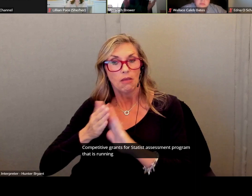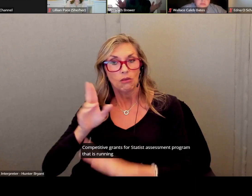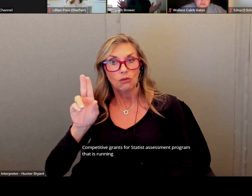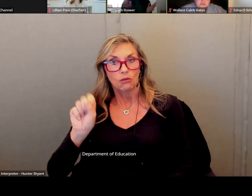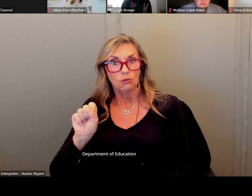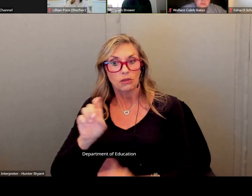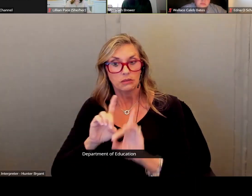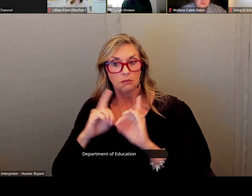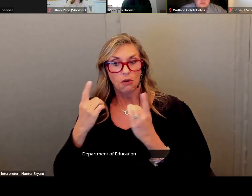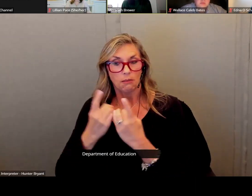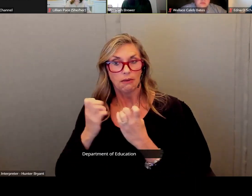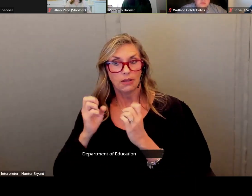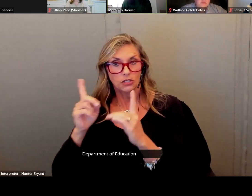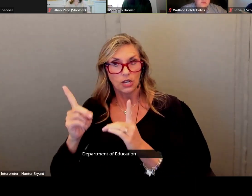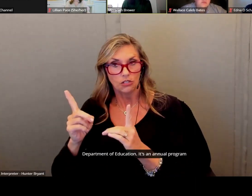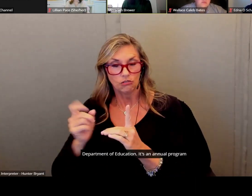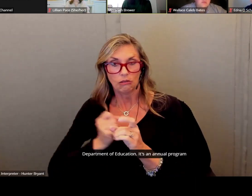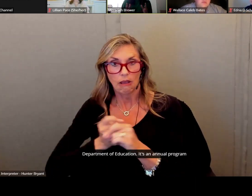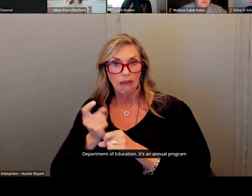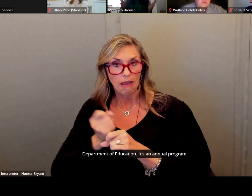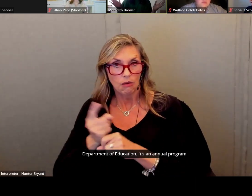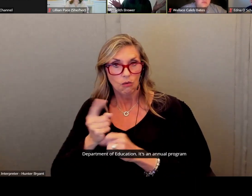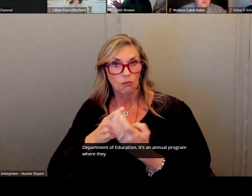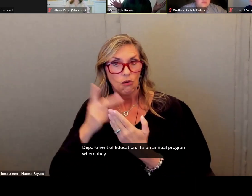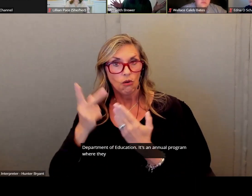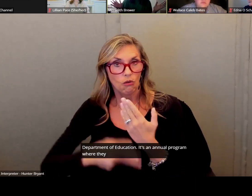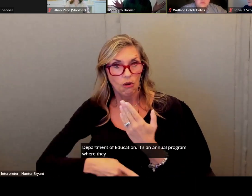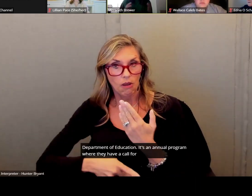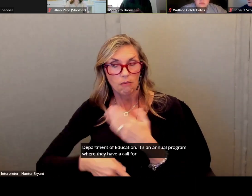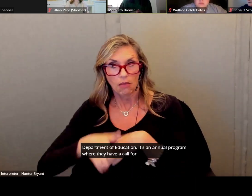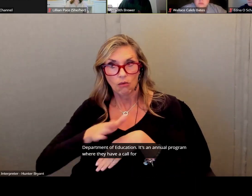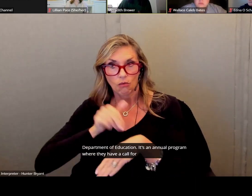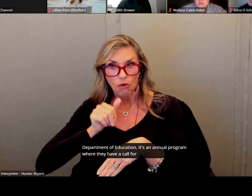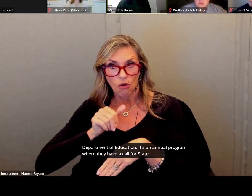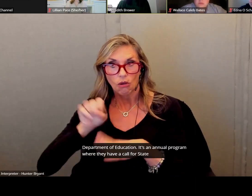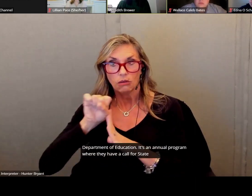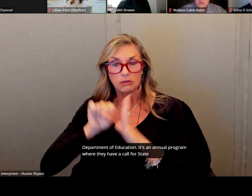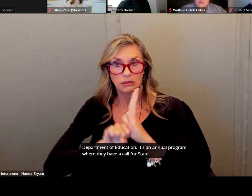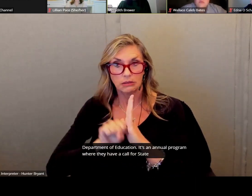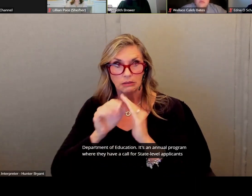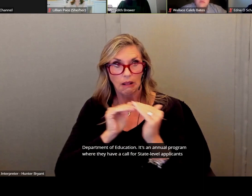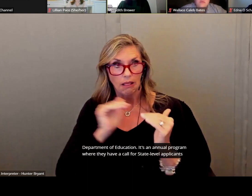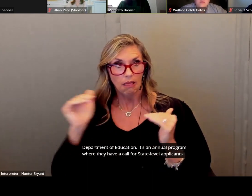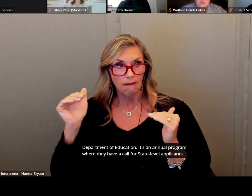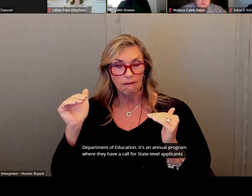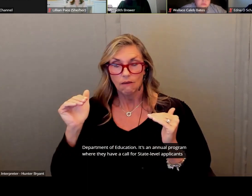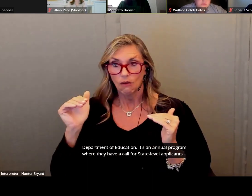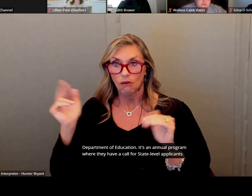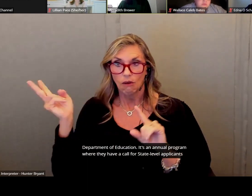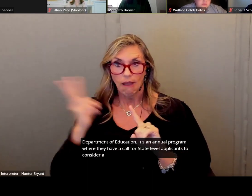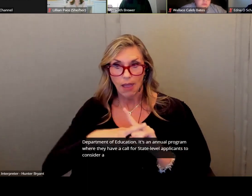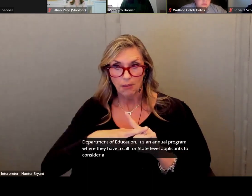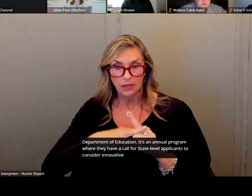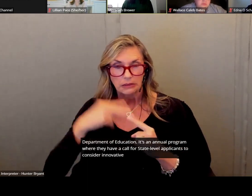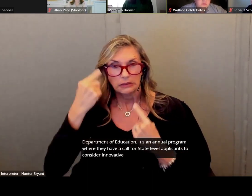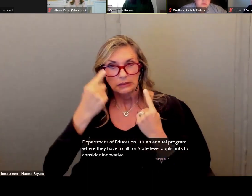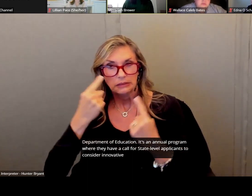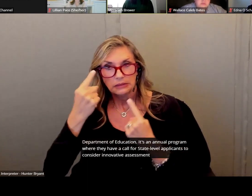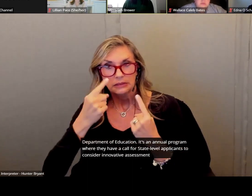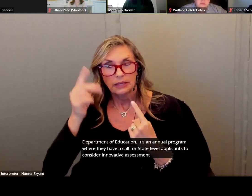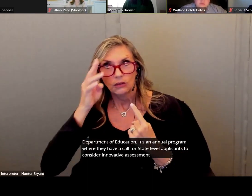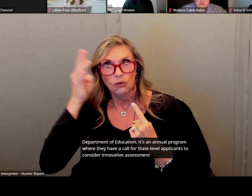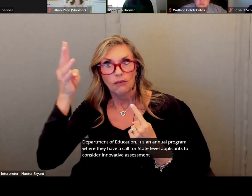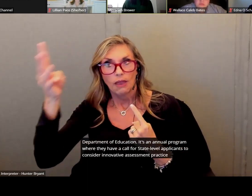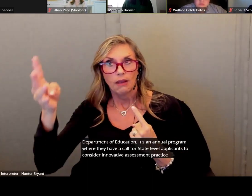annual program where they have a call for state level applicants to consider innovative assessment practices,